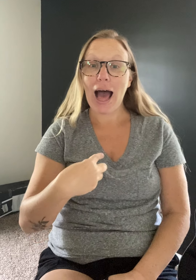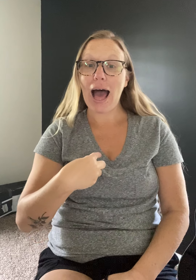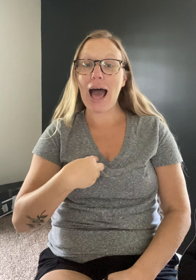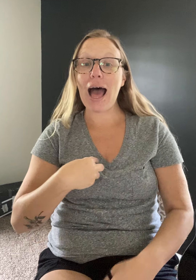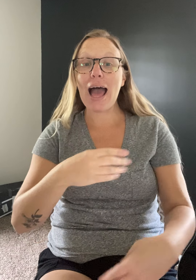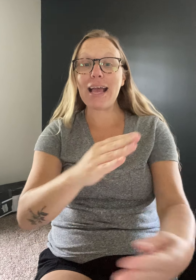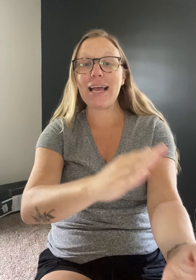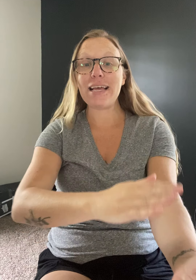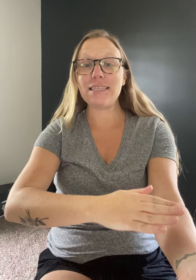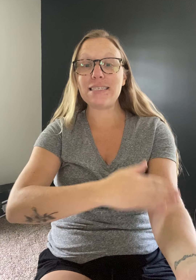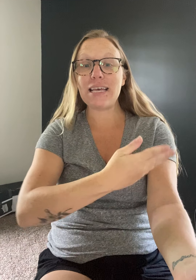I can